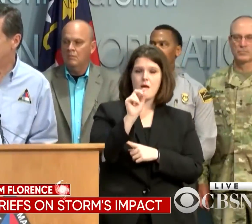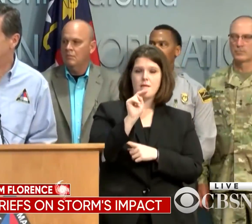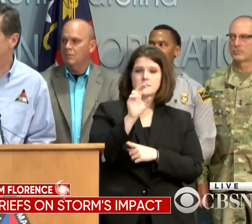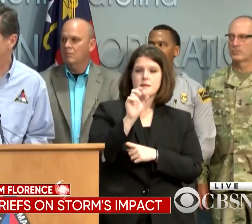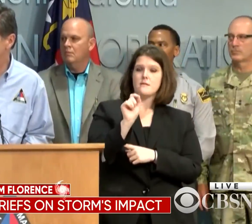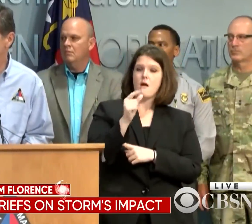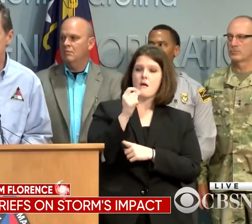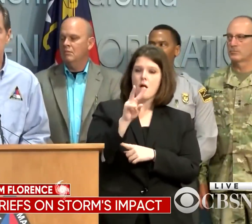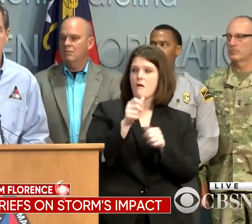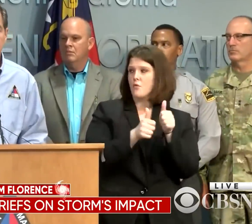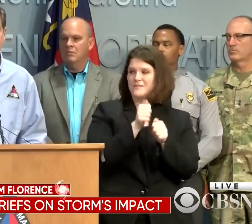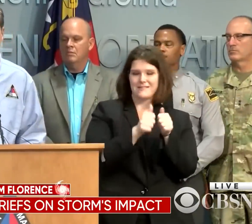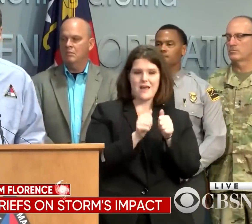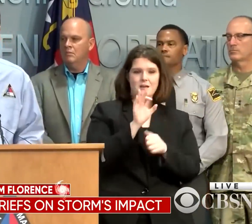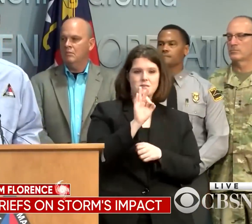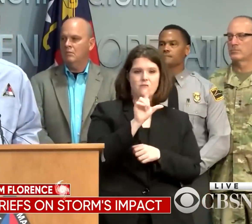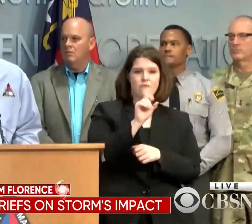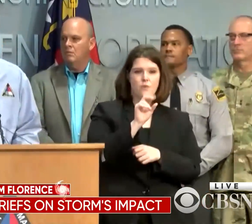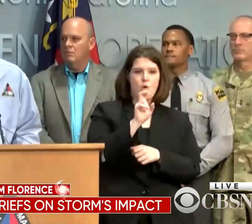governor.nc.gov or text Florence to